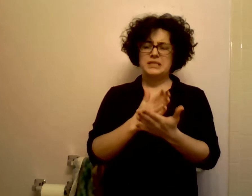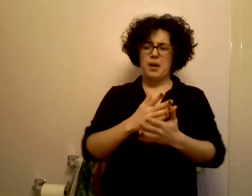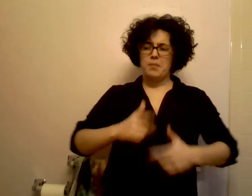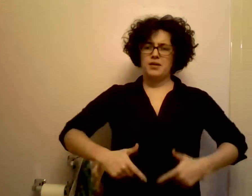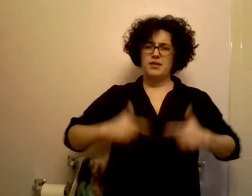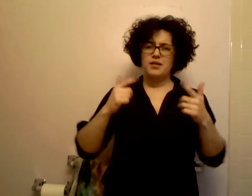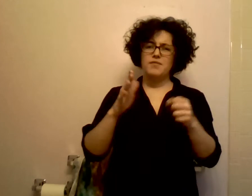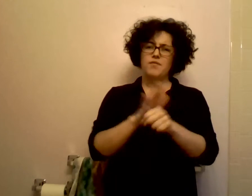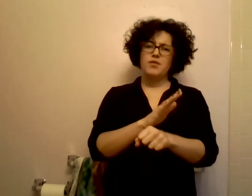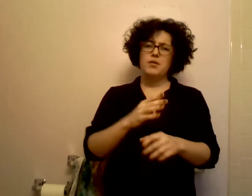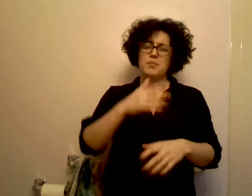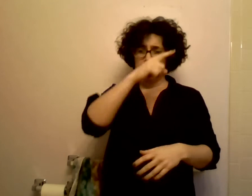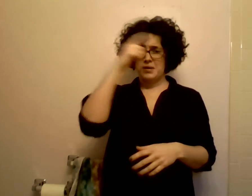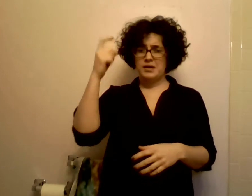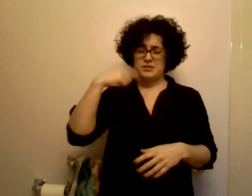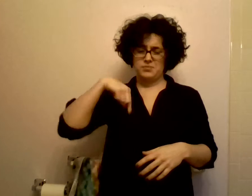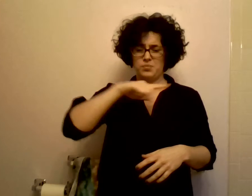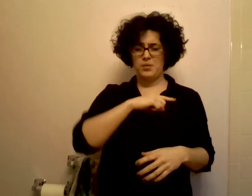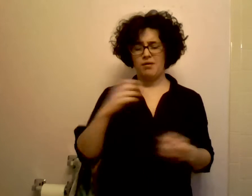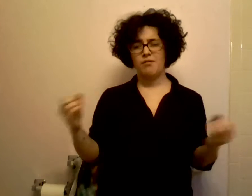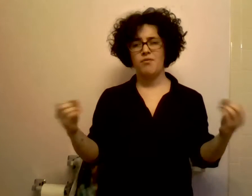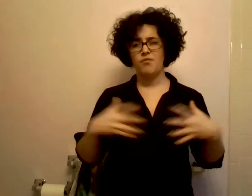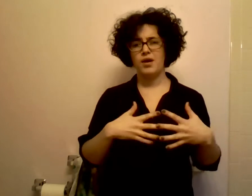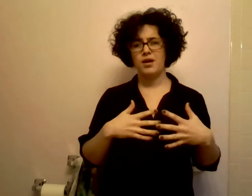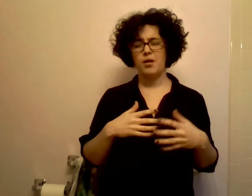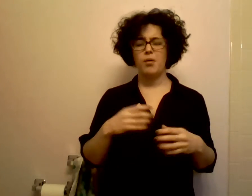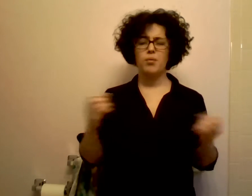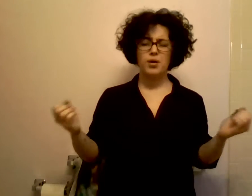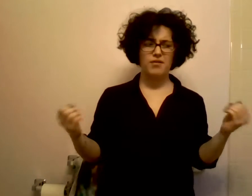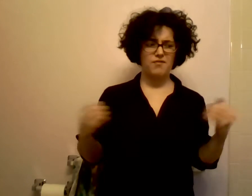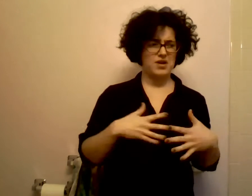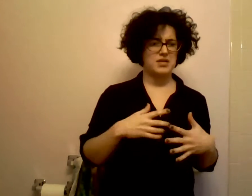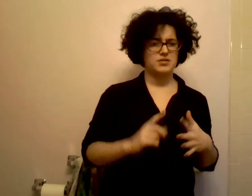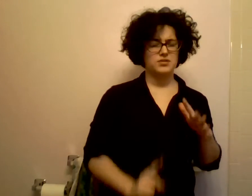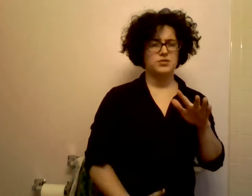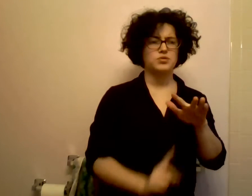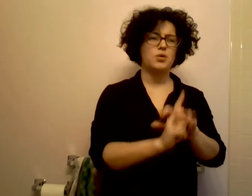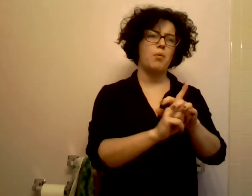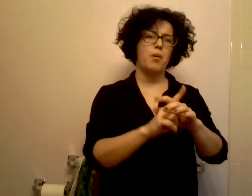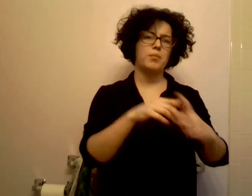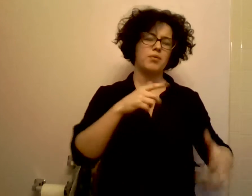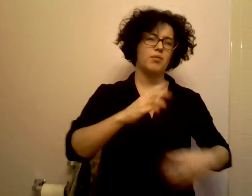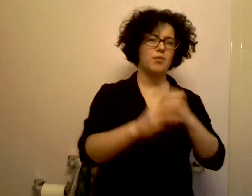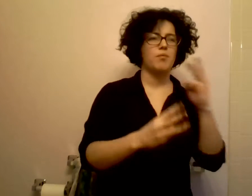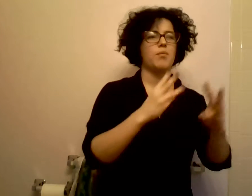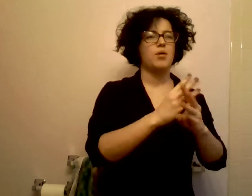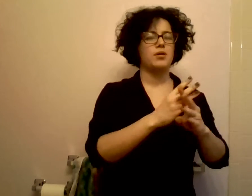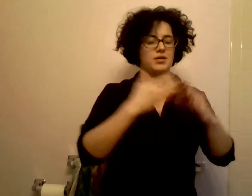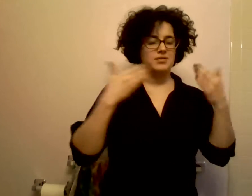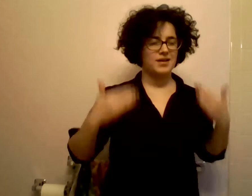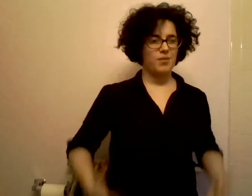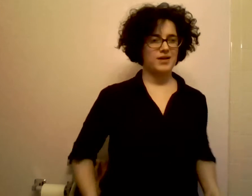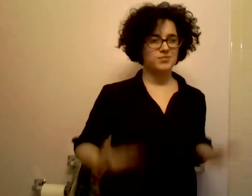speak our truth, we're afraid to show up in the world as we are, and we're holding back in some way because of our